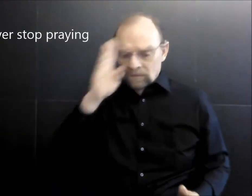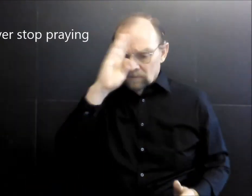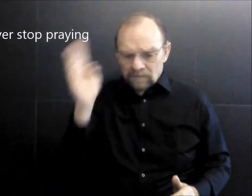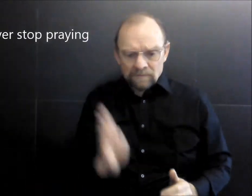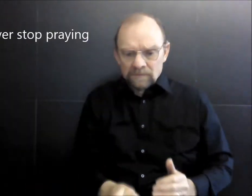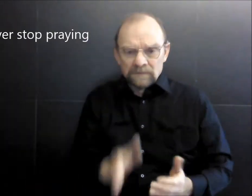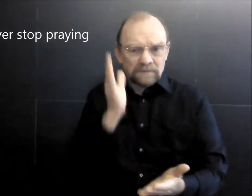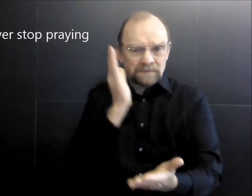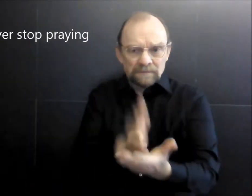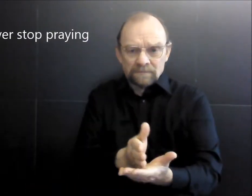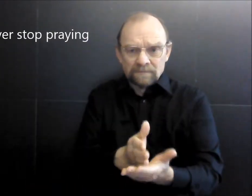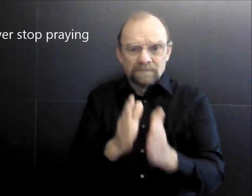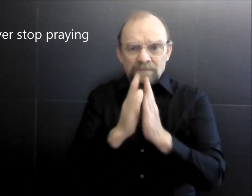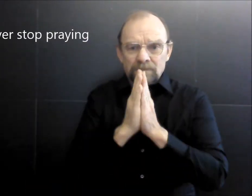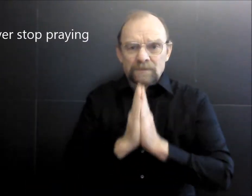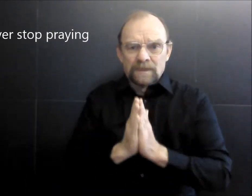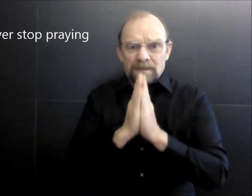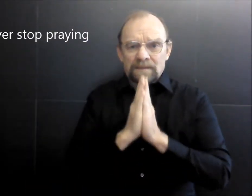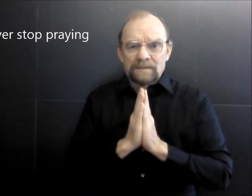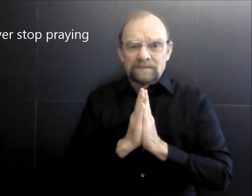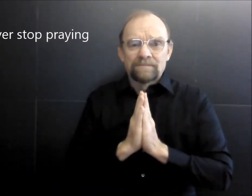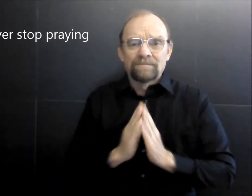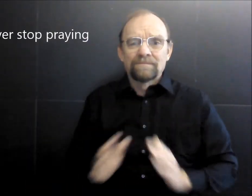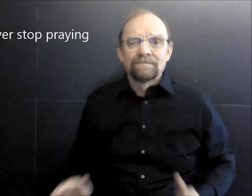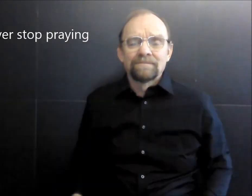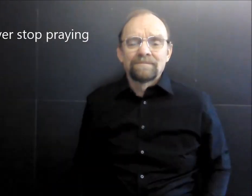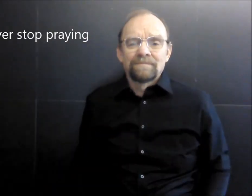Never stop praying 1 Thessalonians